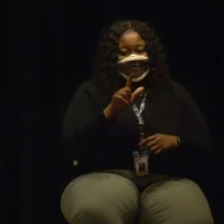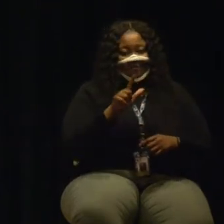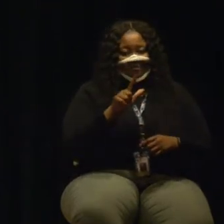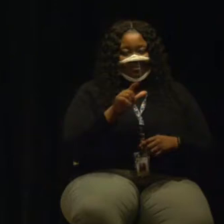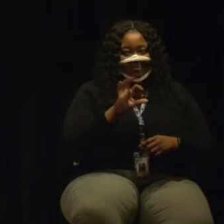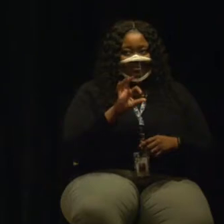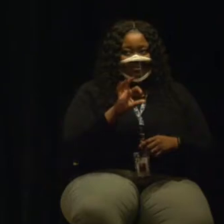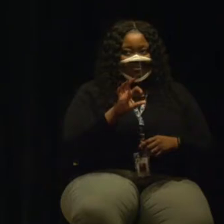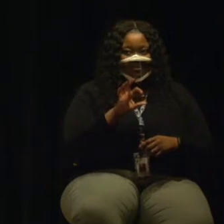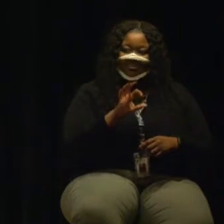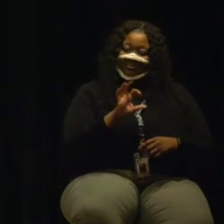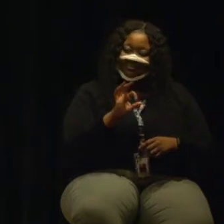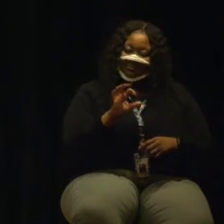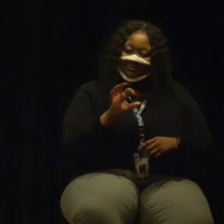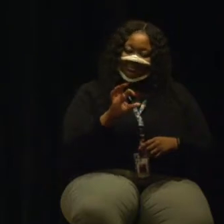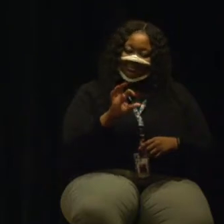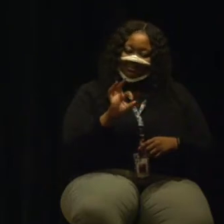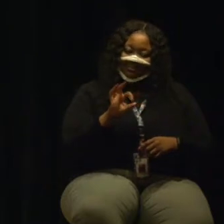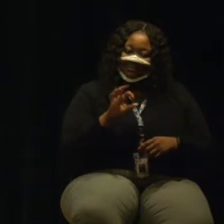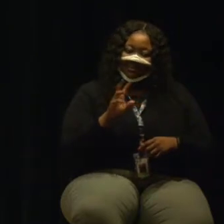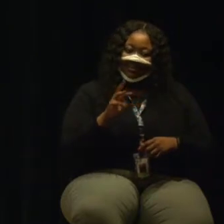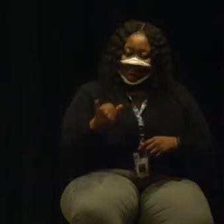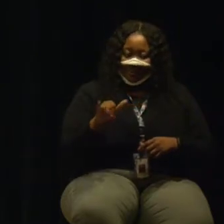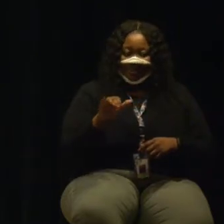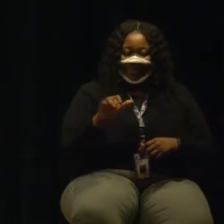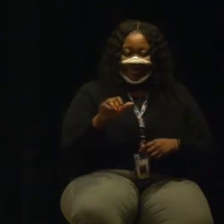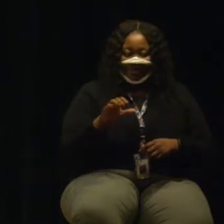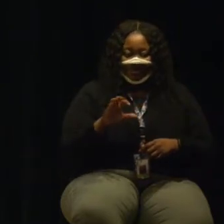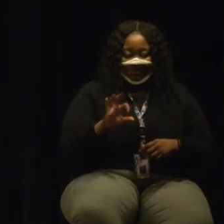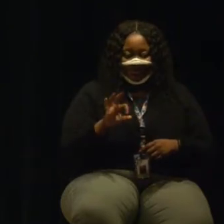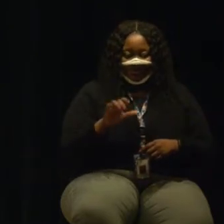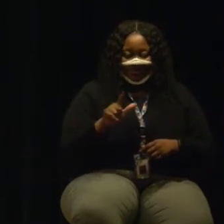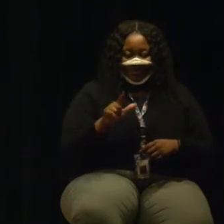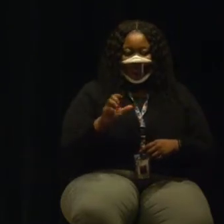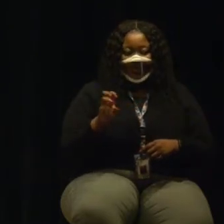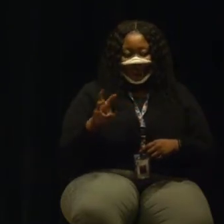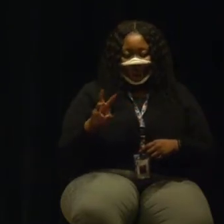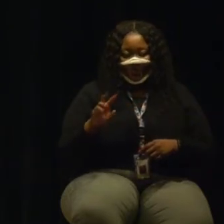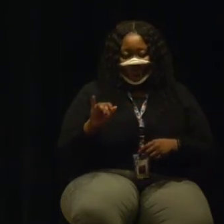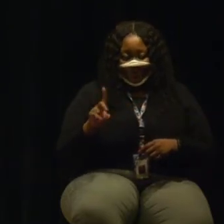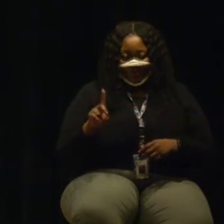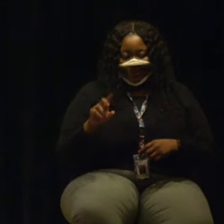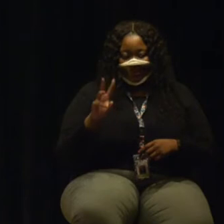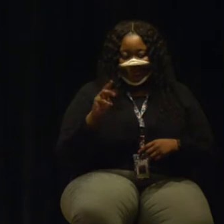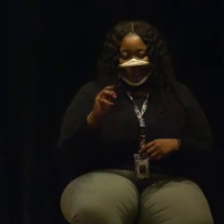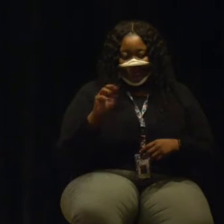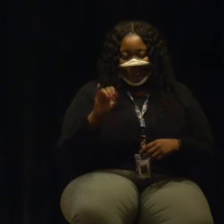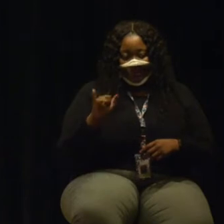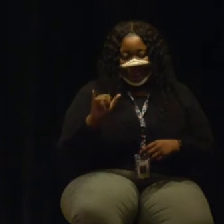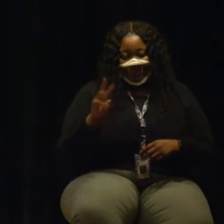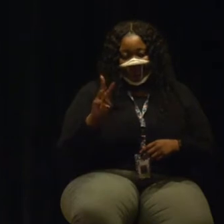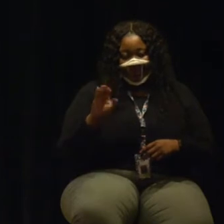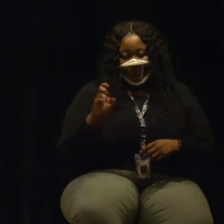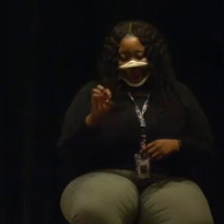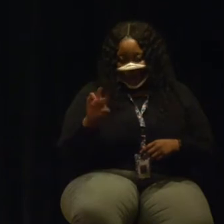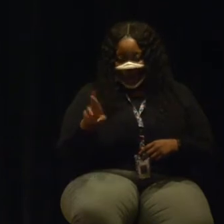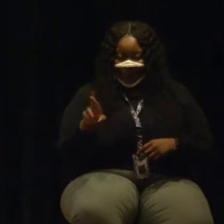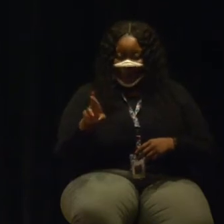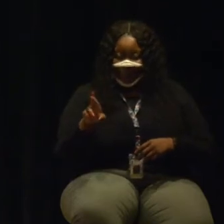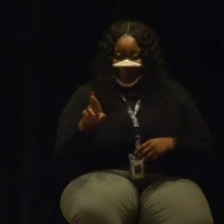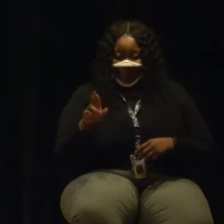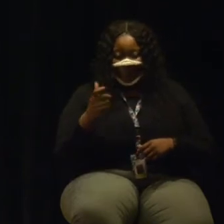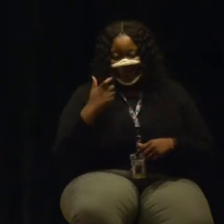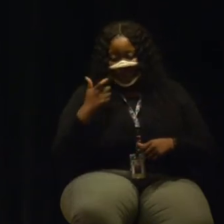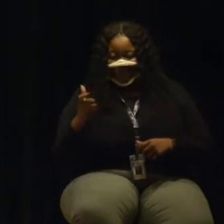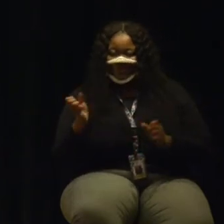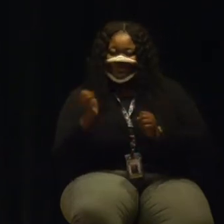But you know, there weren't it's not like it was even in the 70s when this was a central piece of people's culture. Like you